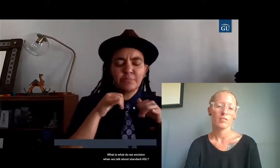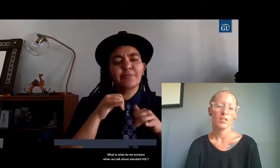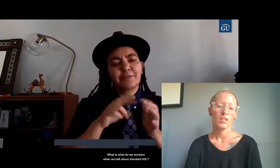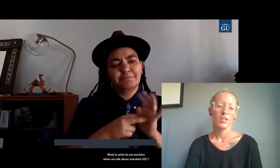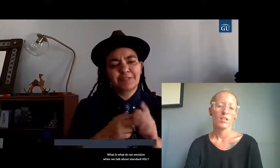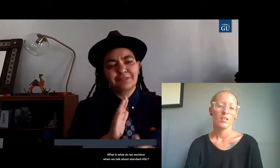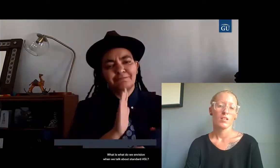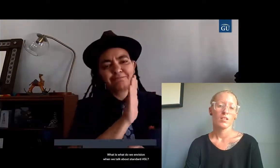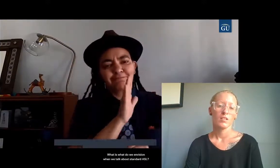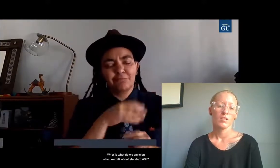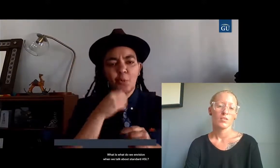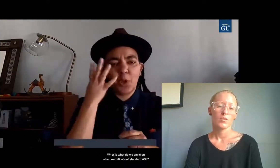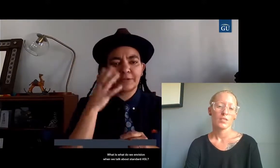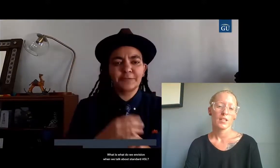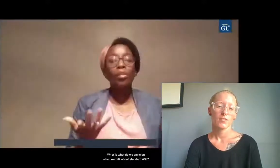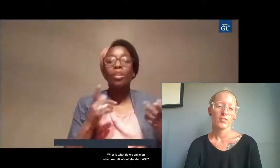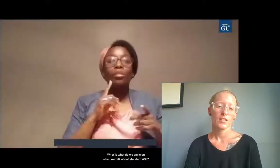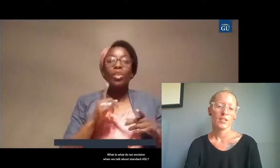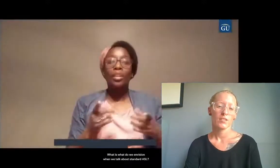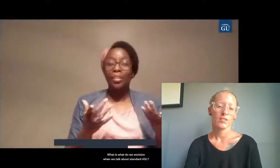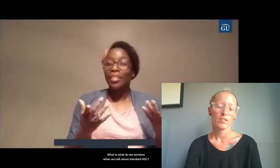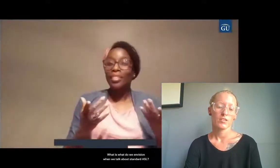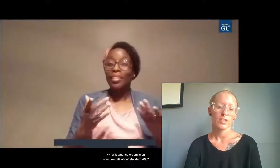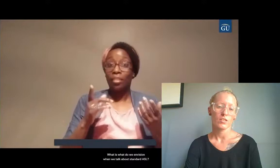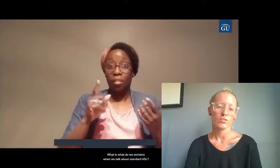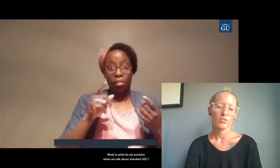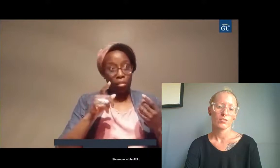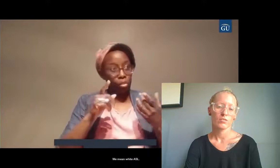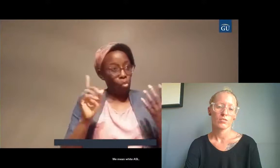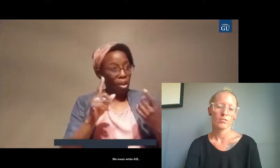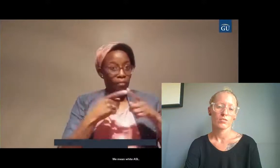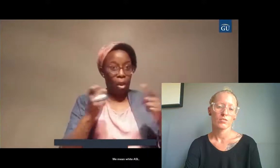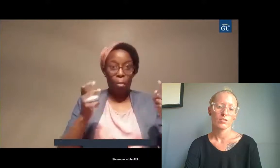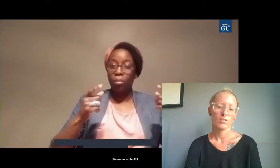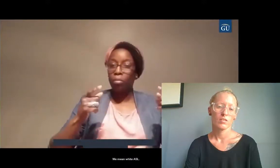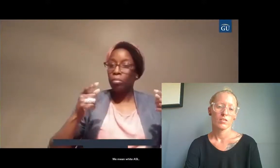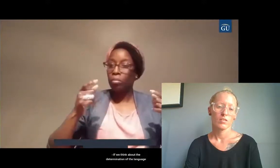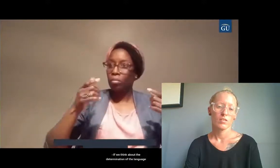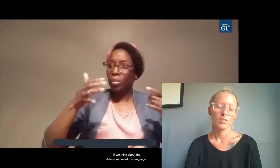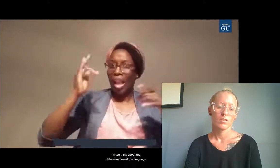community. Those standards, again, are going to change.